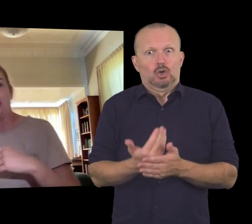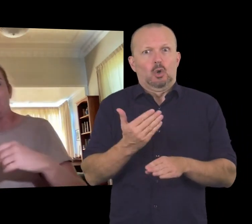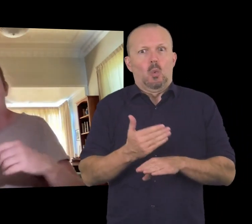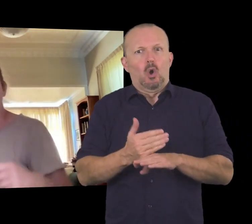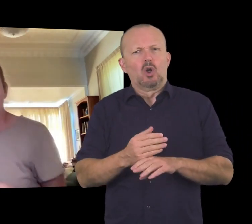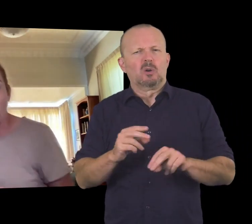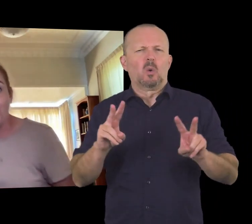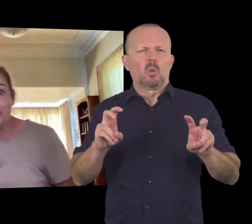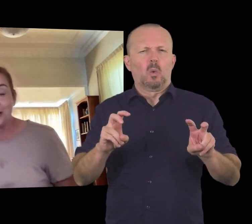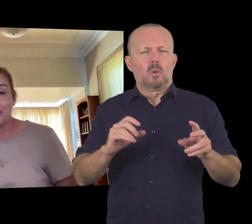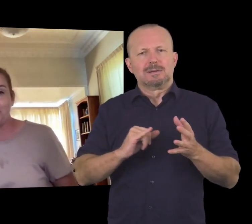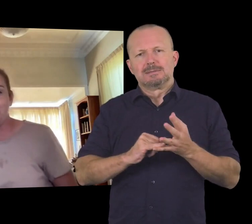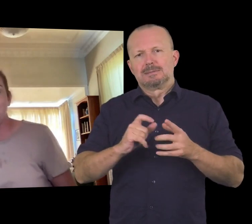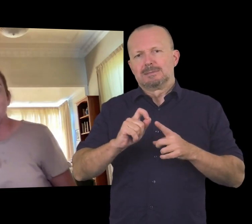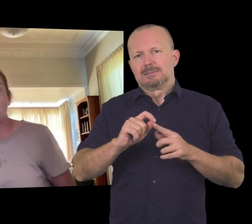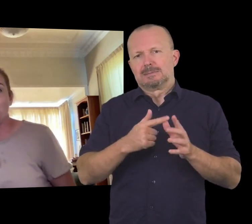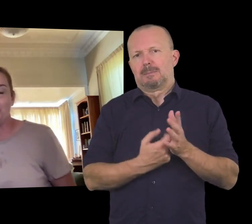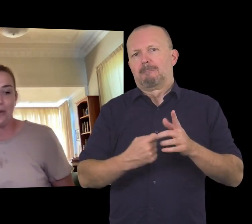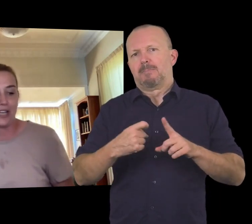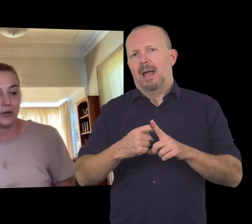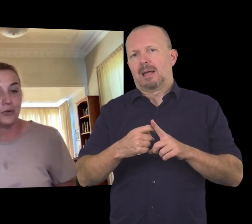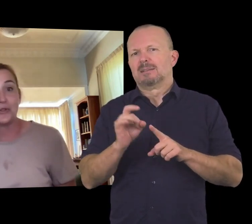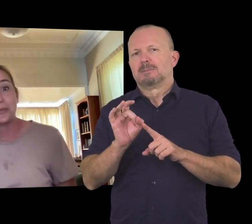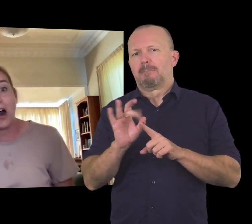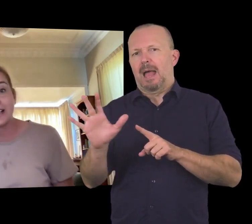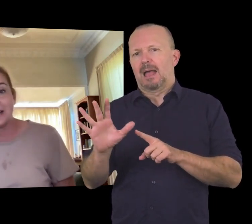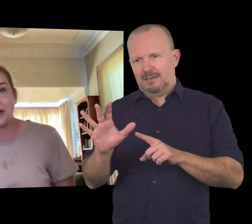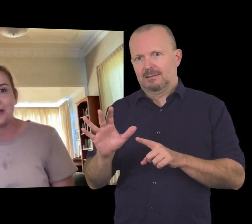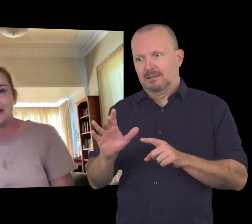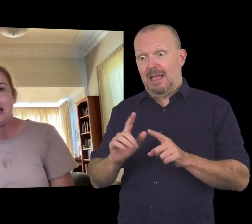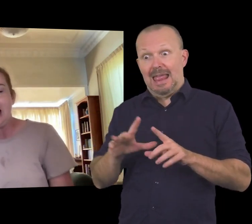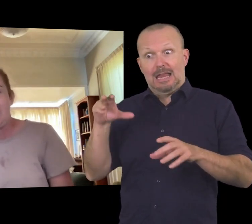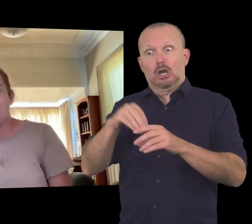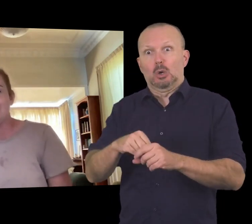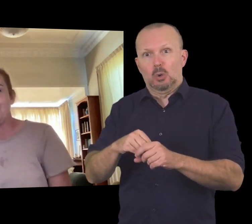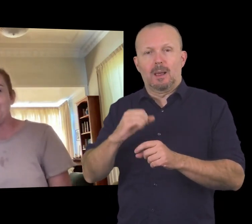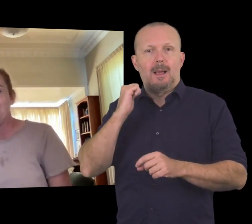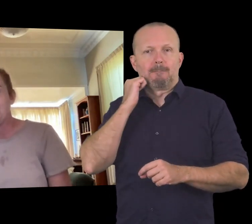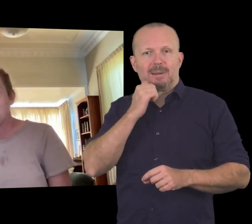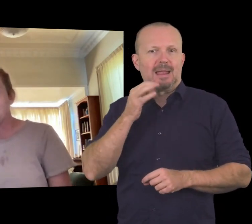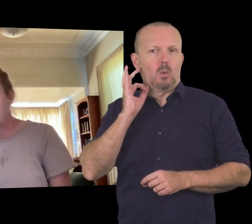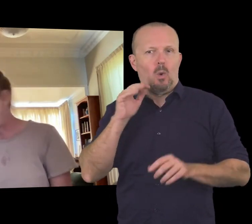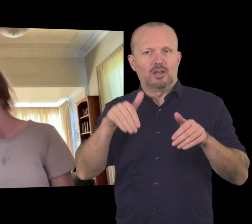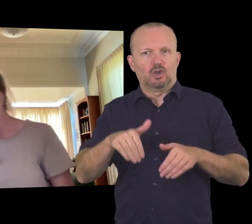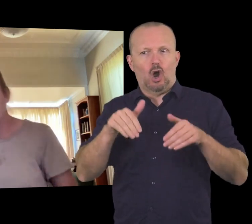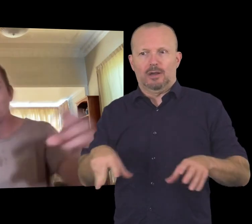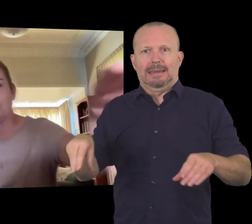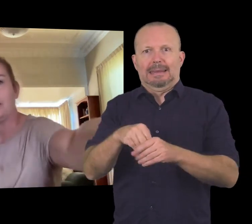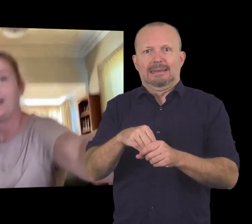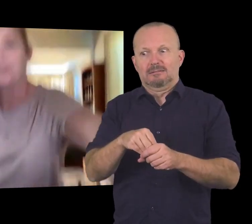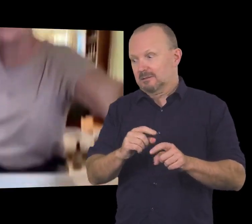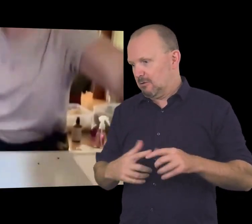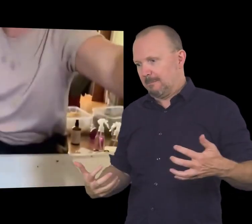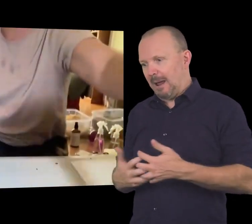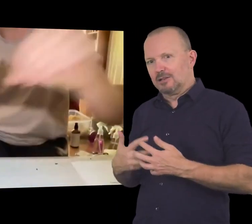it's going to be in our next show, which we've got a new work that we're working on called Spark at the moment. And there's a black and white dog.